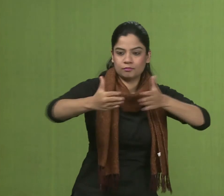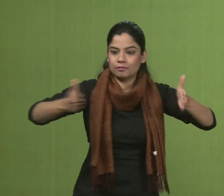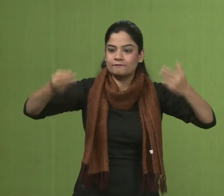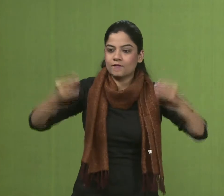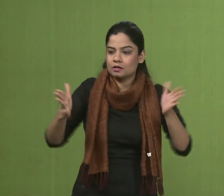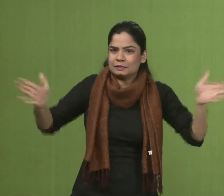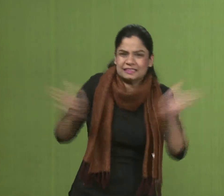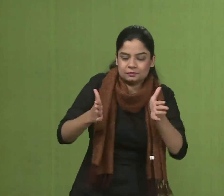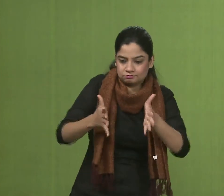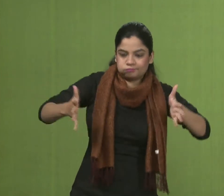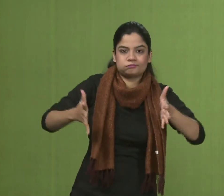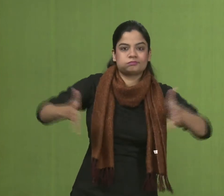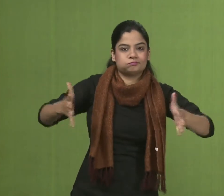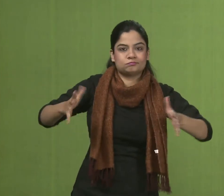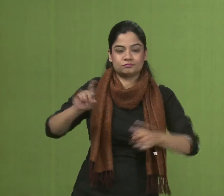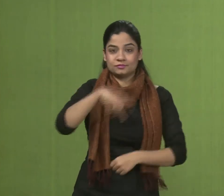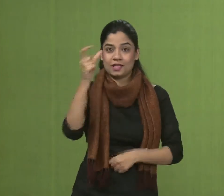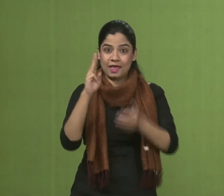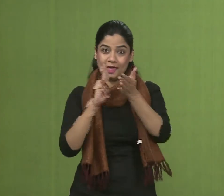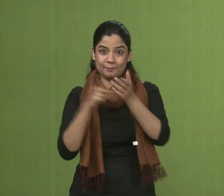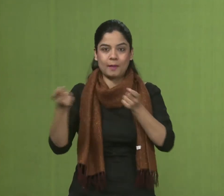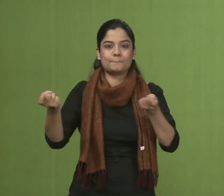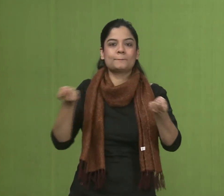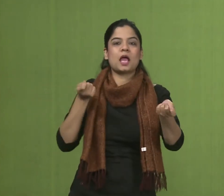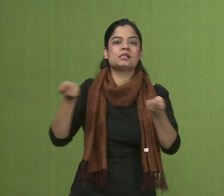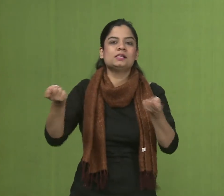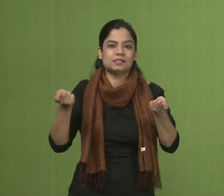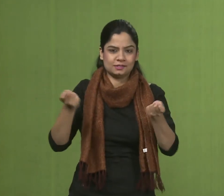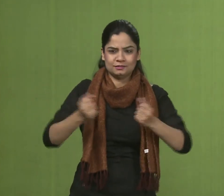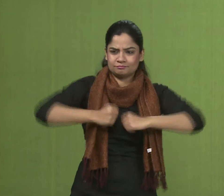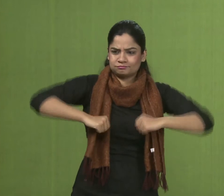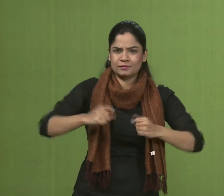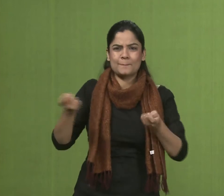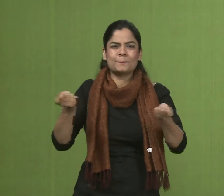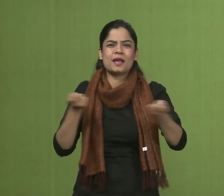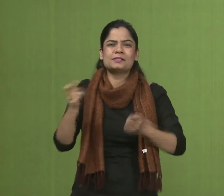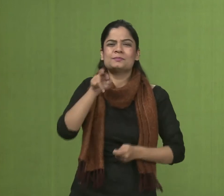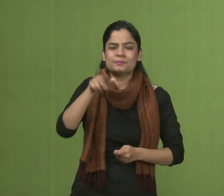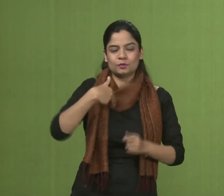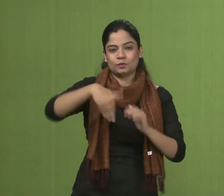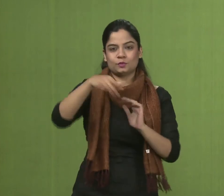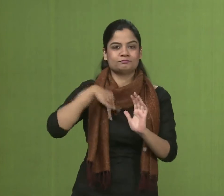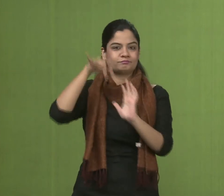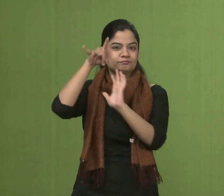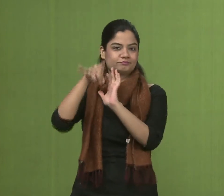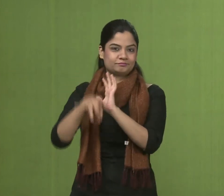Manage Space, Space Management. That's the title of this lesson. We will talk in depth about it.